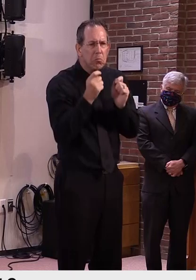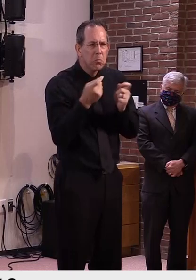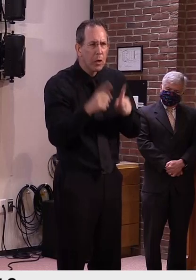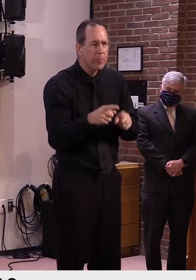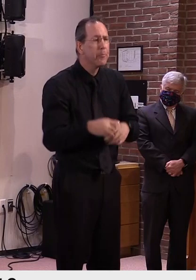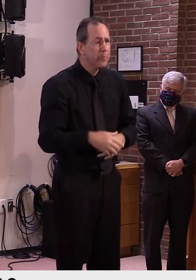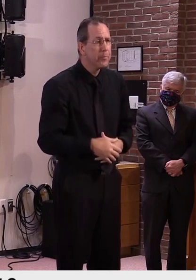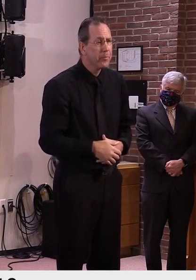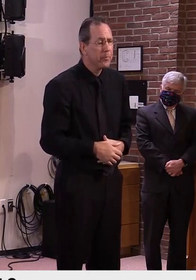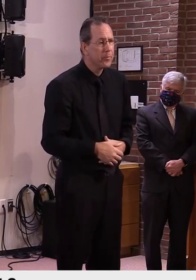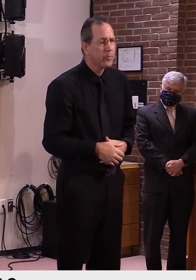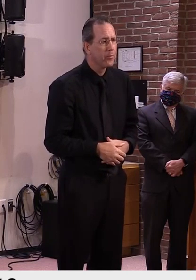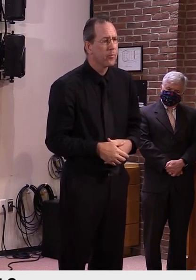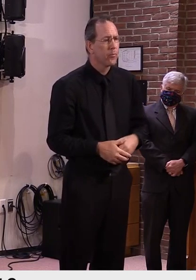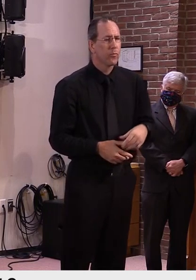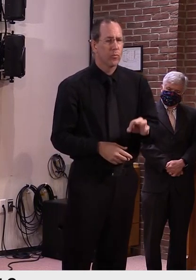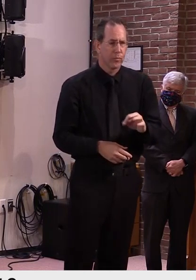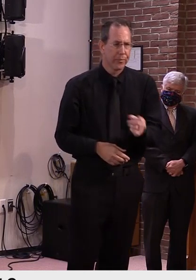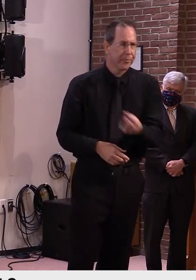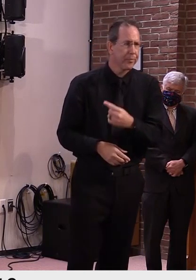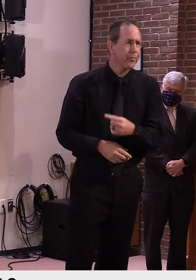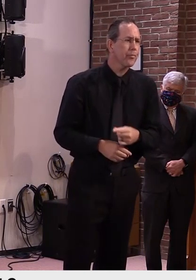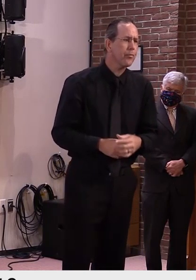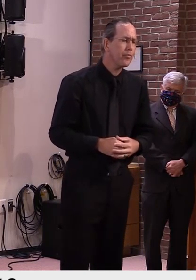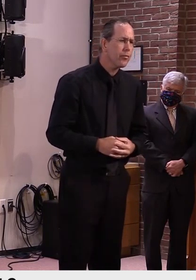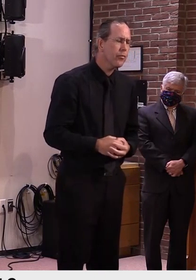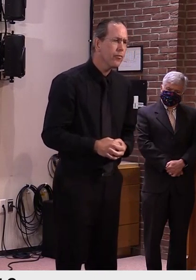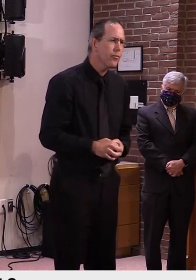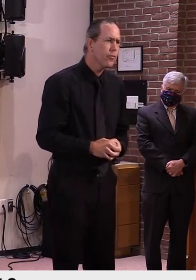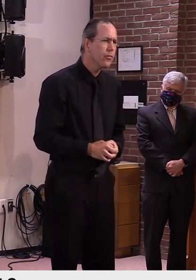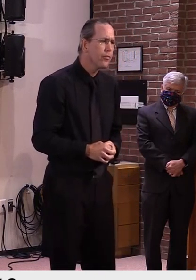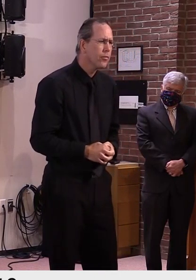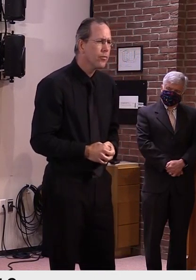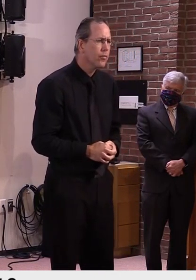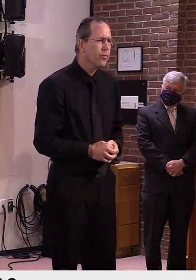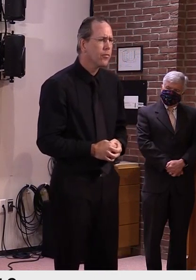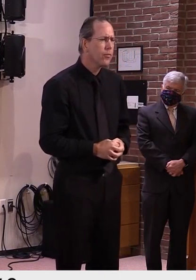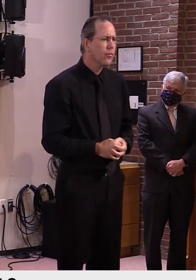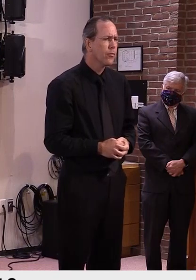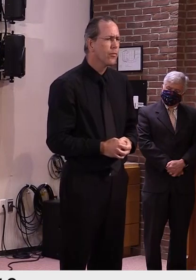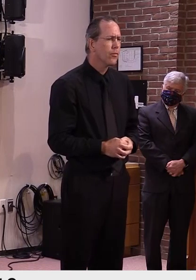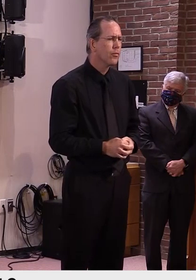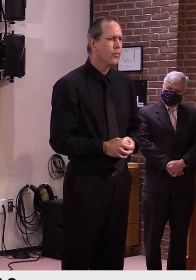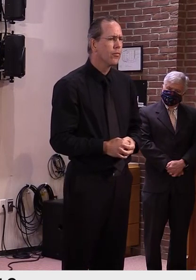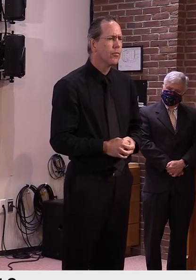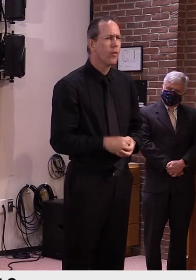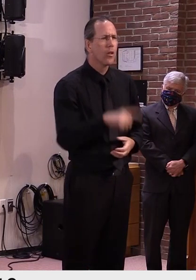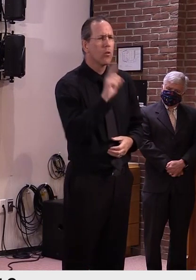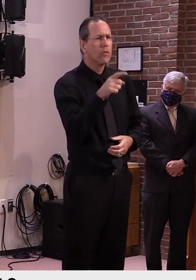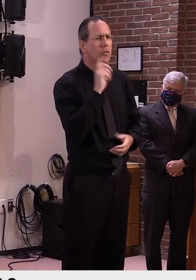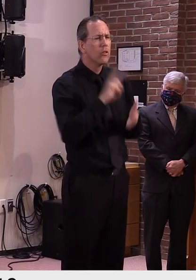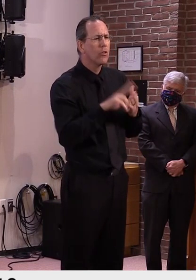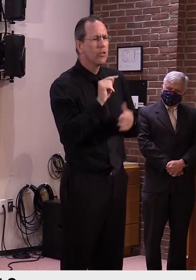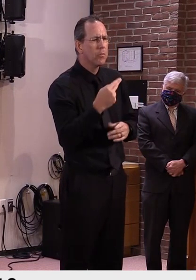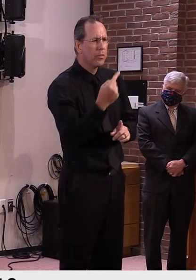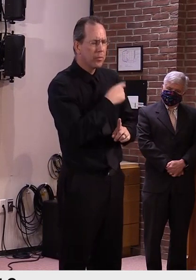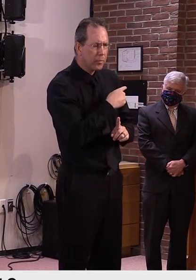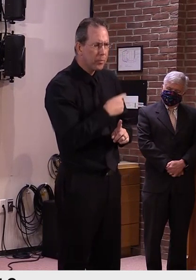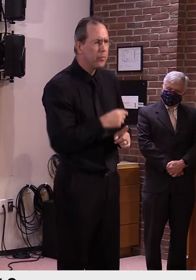Thank you. And we received a question from a reader. This is probably a question for Commissioner Smith, wanting to know why schools can't